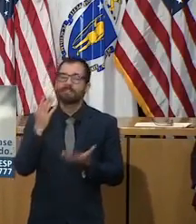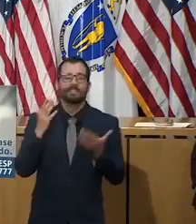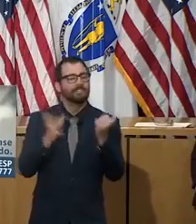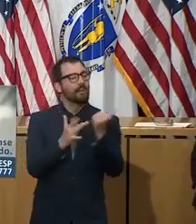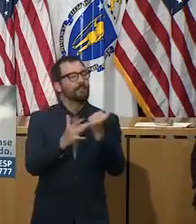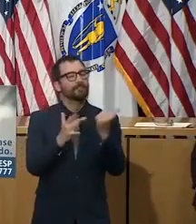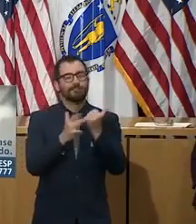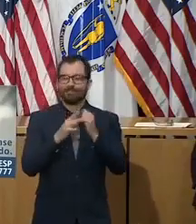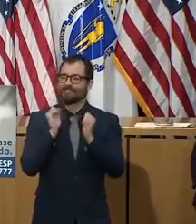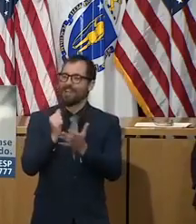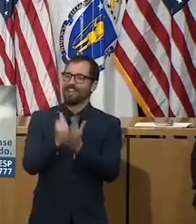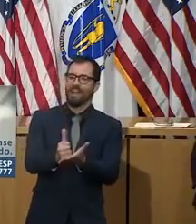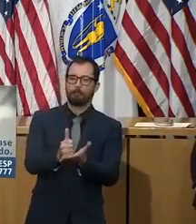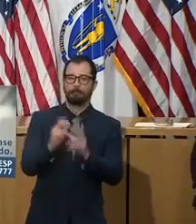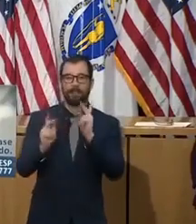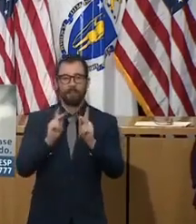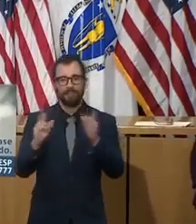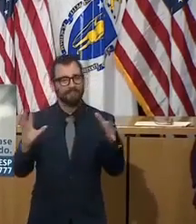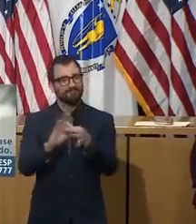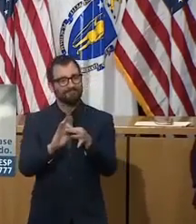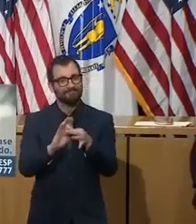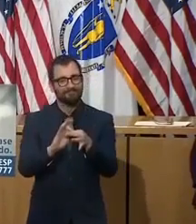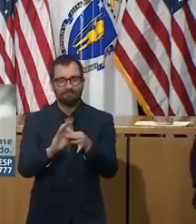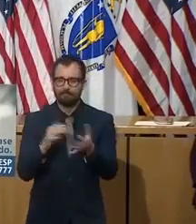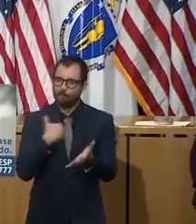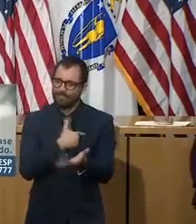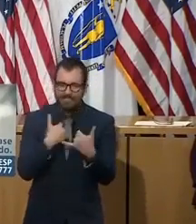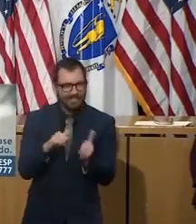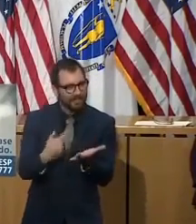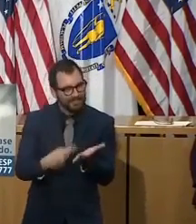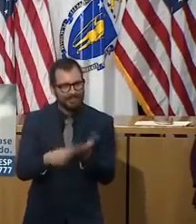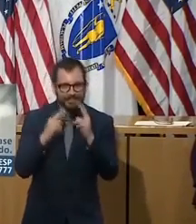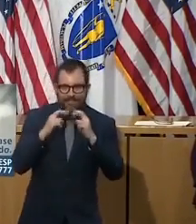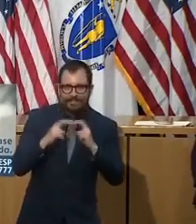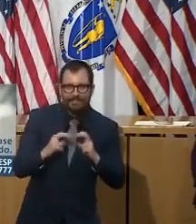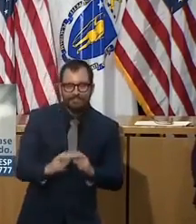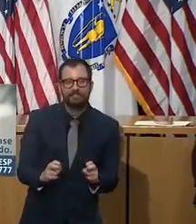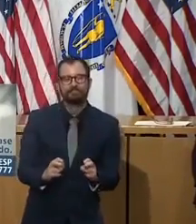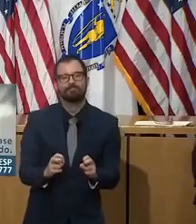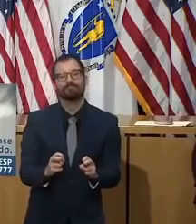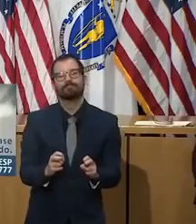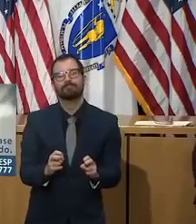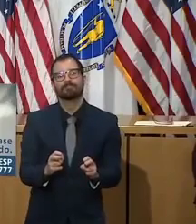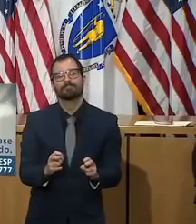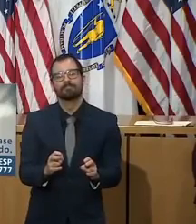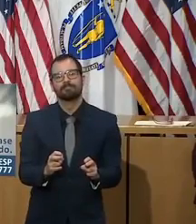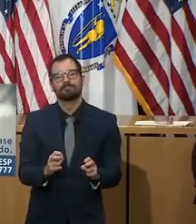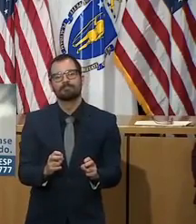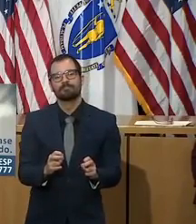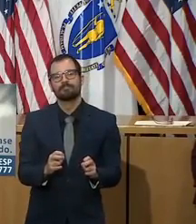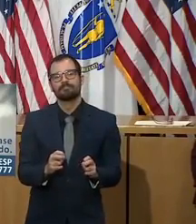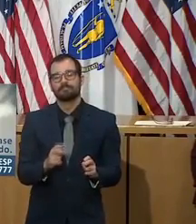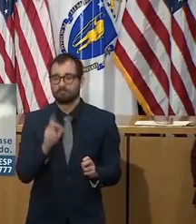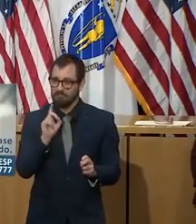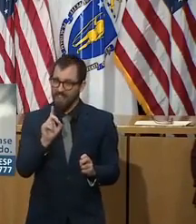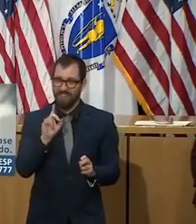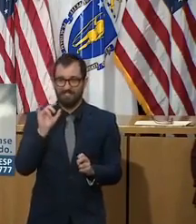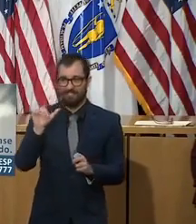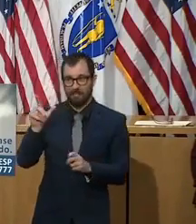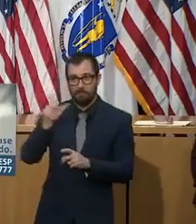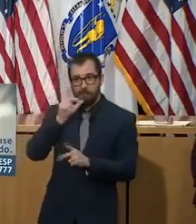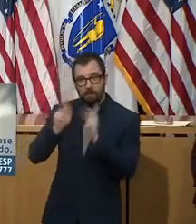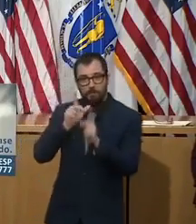all be really careful about that community in particular when it comes to the virus,